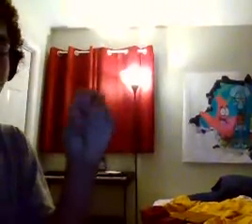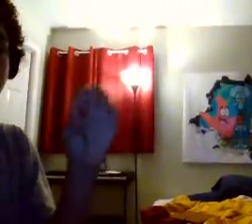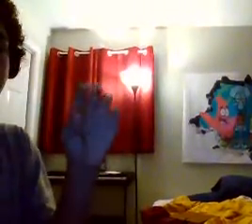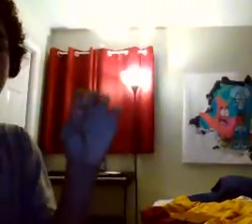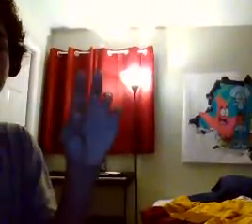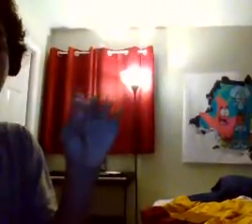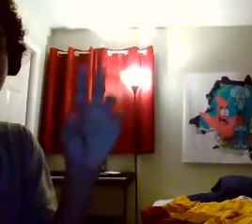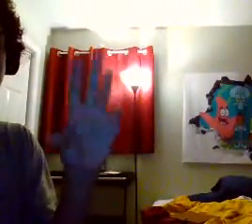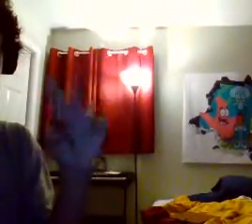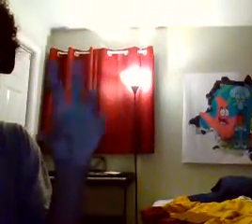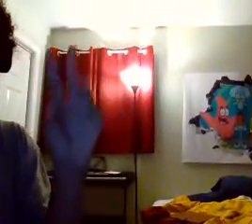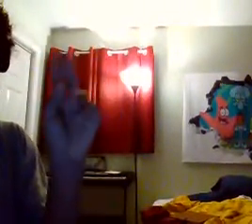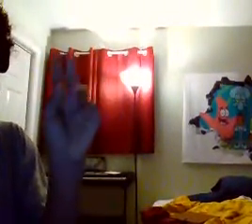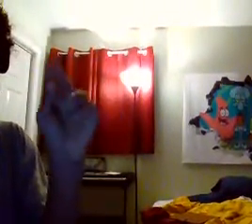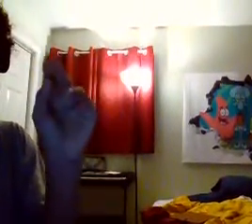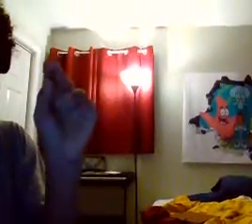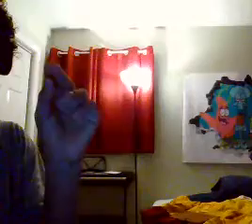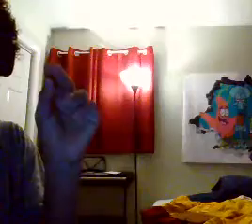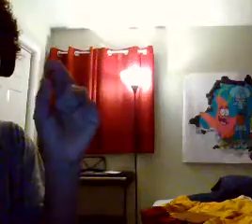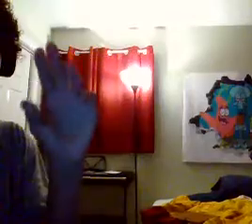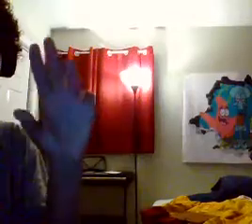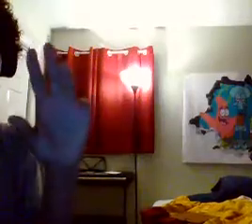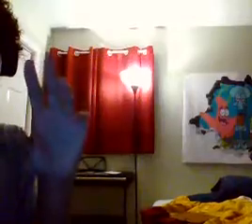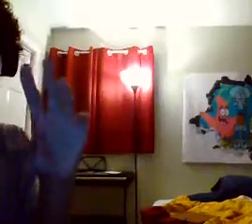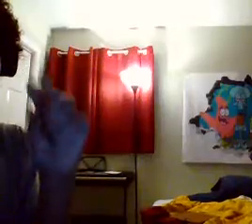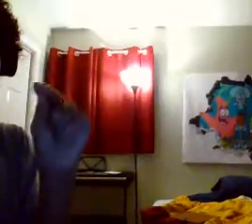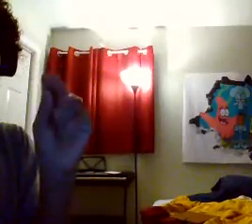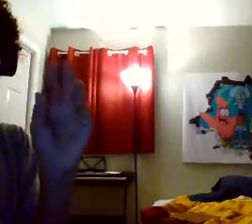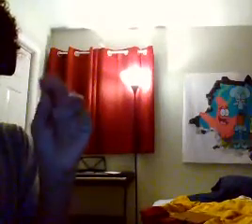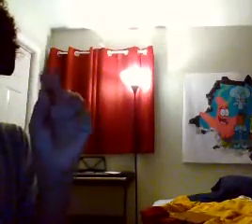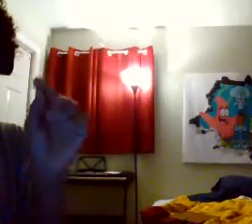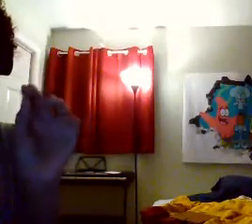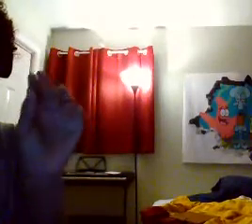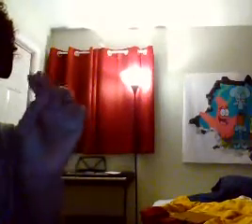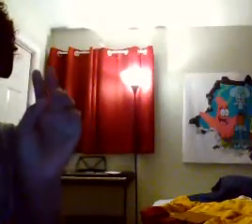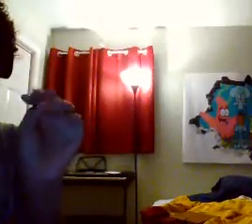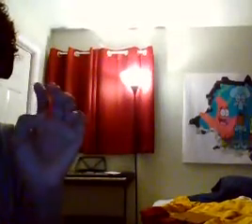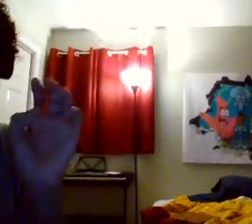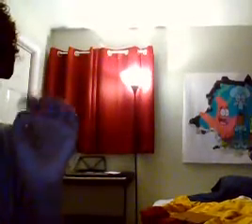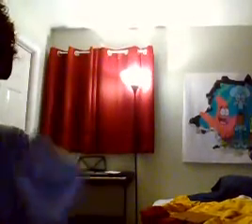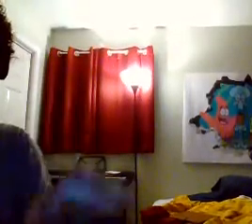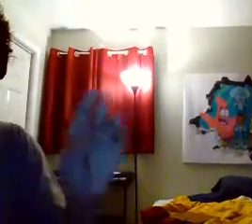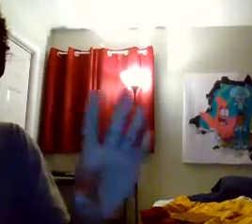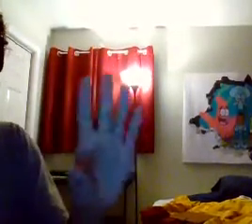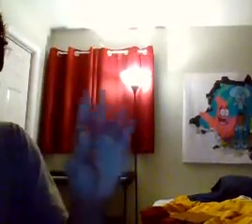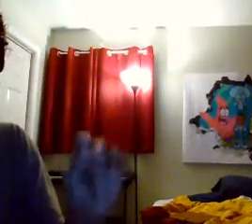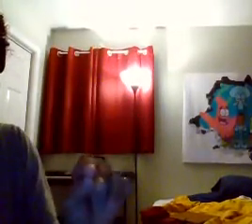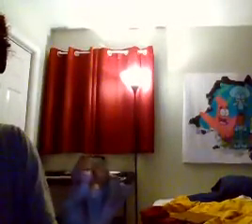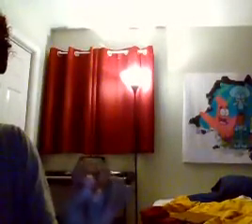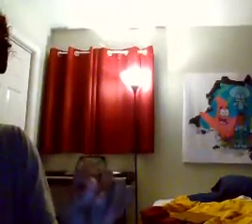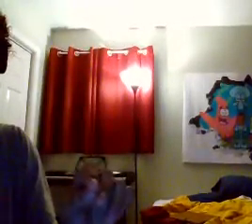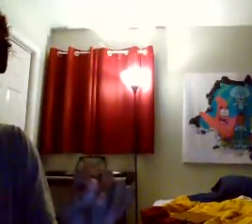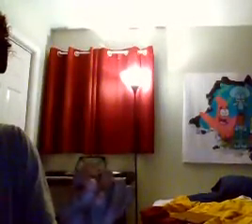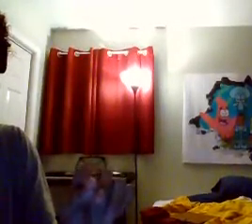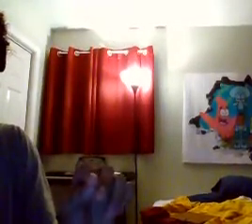when I was walking through the yard, I found an egg and talking about that crap.